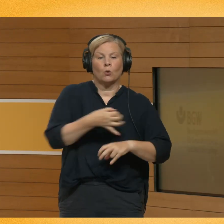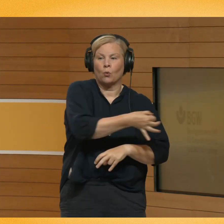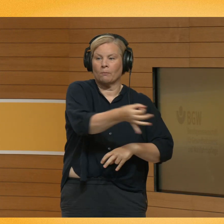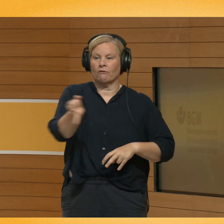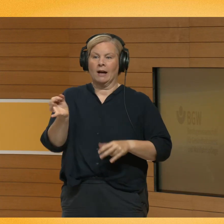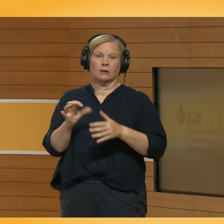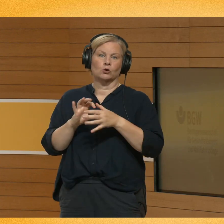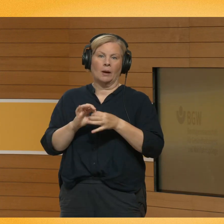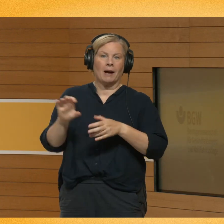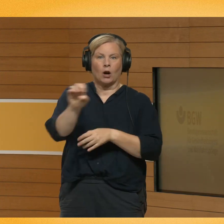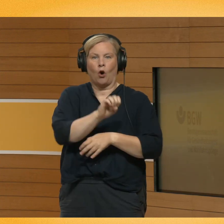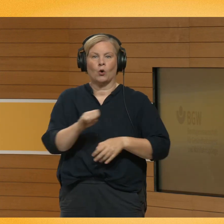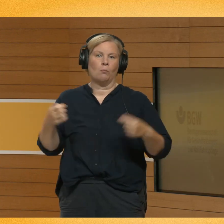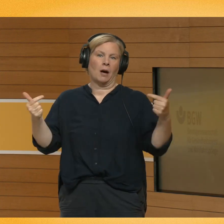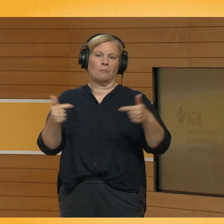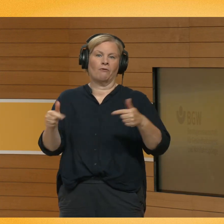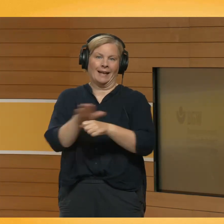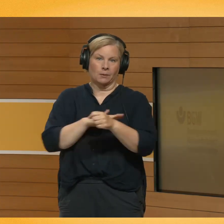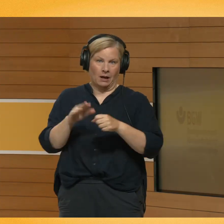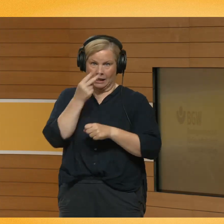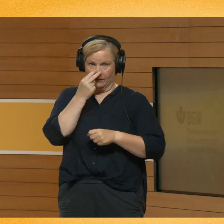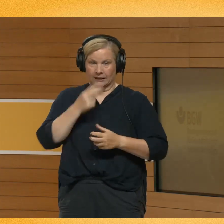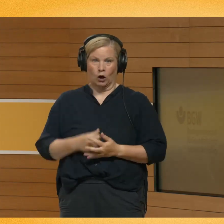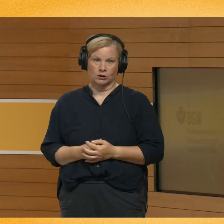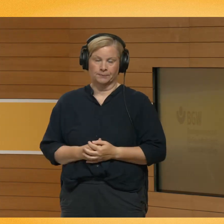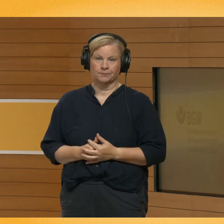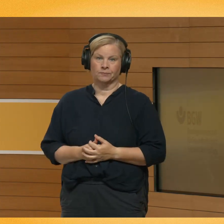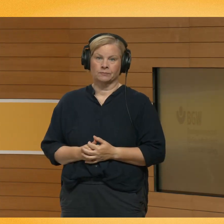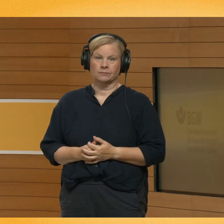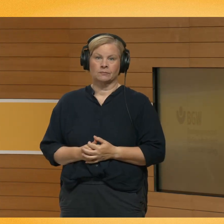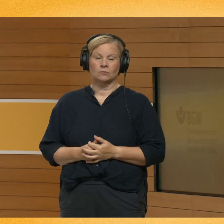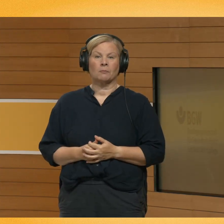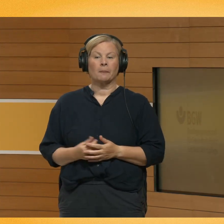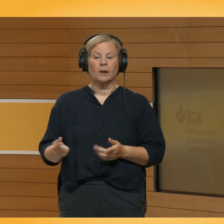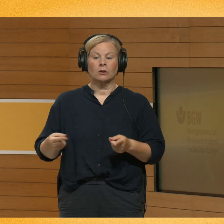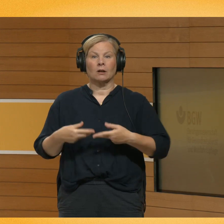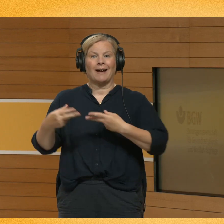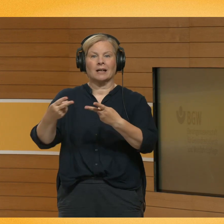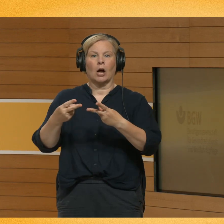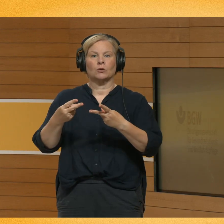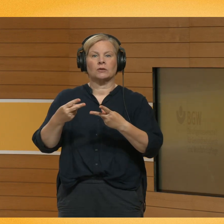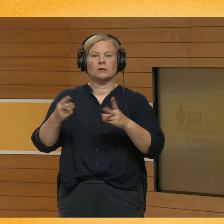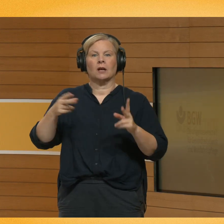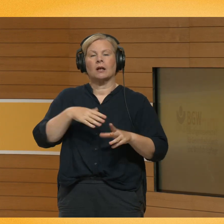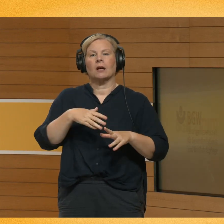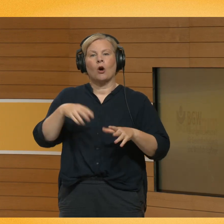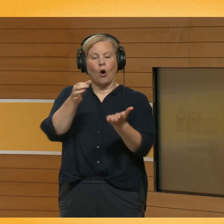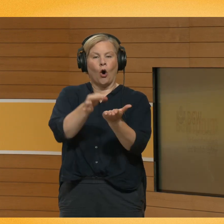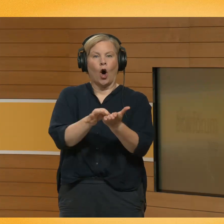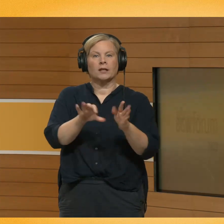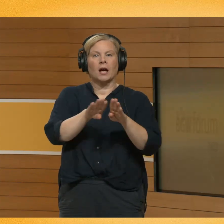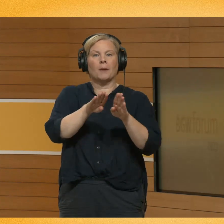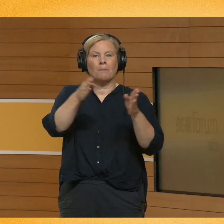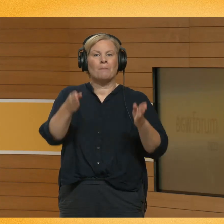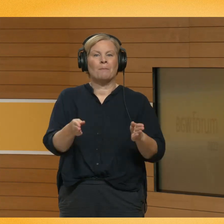study, we, as Bergmannstrost, were at a good level, but nevertheless, we saw main